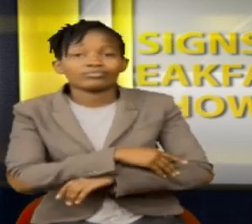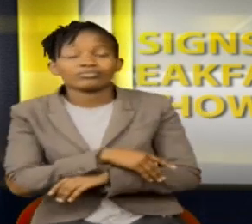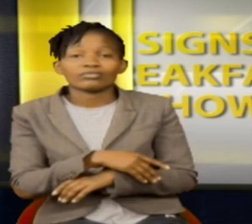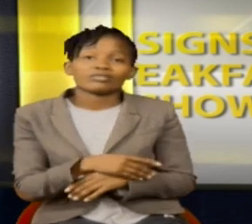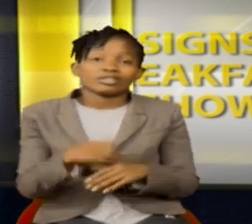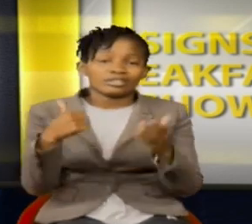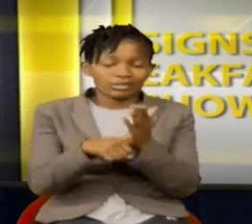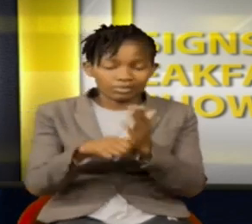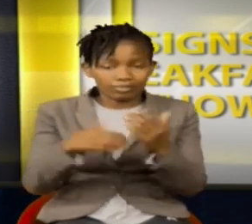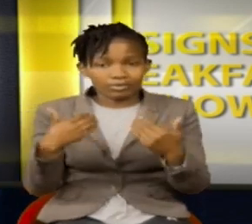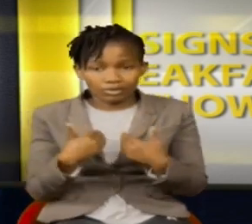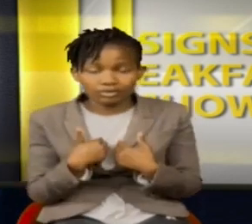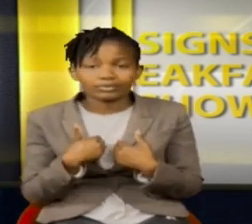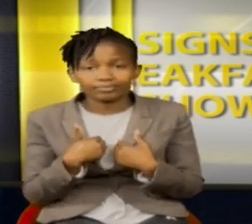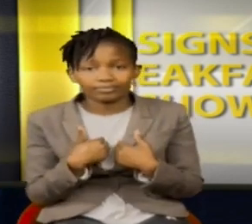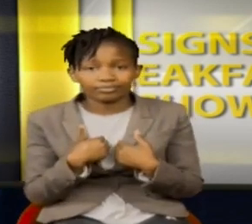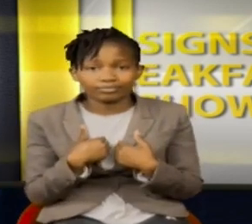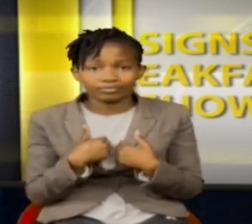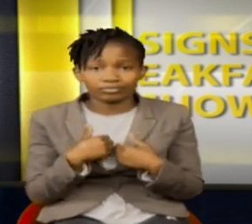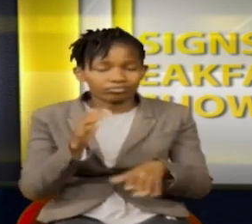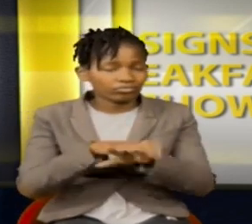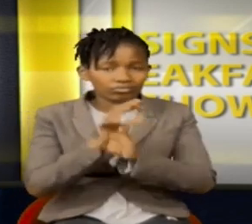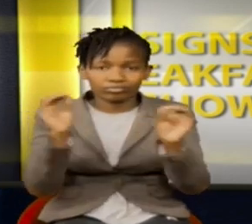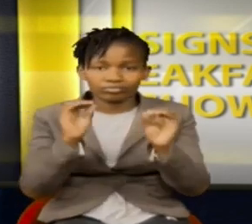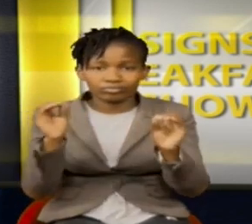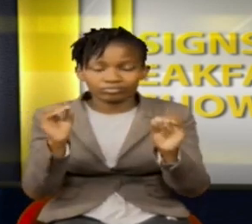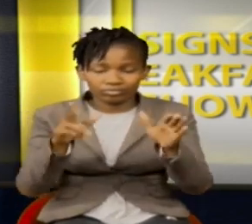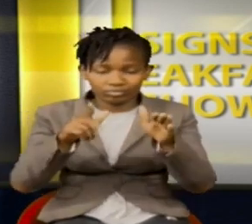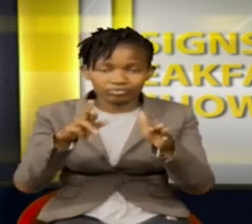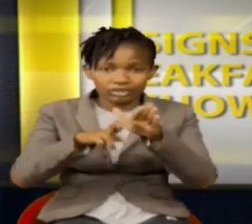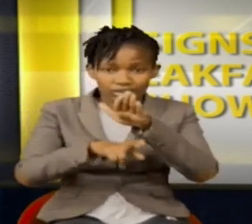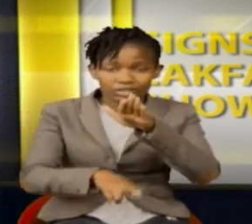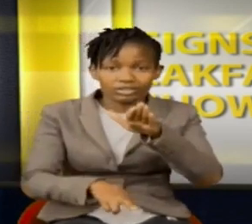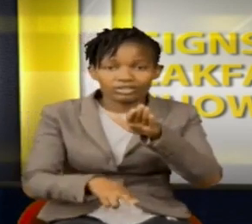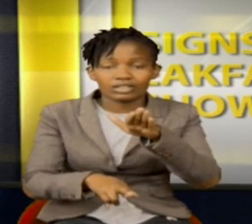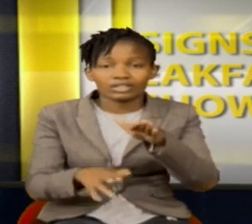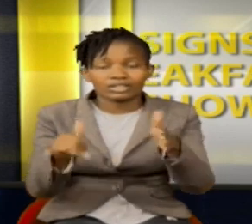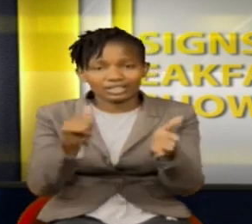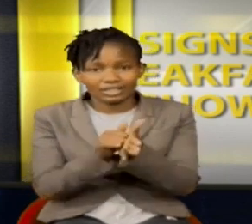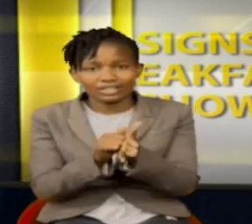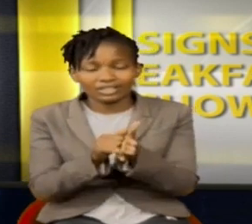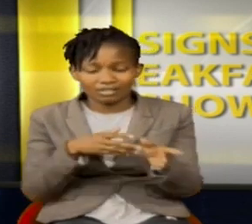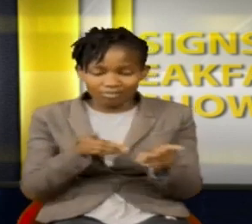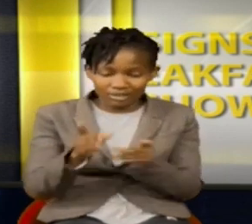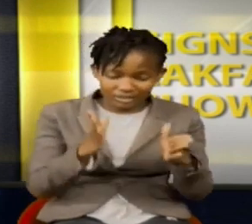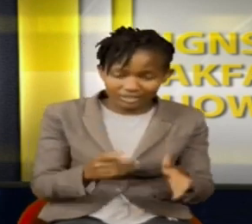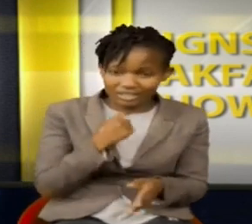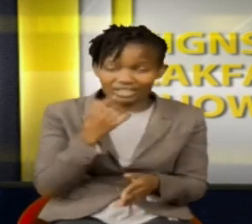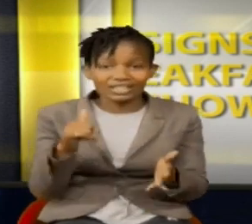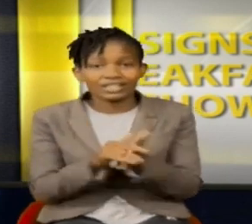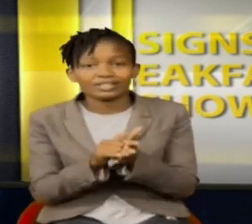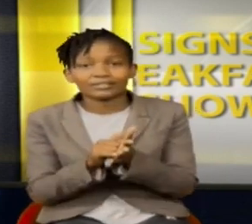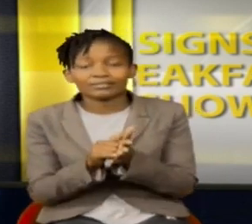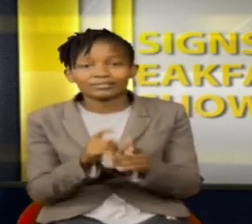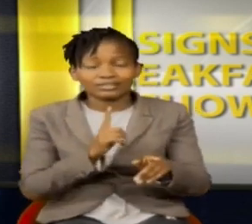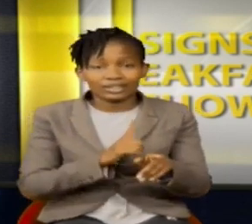inaenda 000 negative yeah. Okay. Sipua. My director tells me that we are out of time right now. I